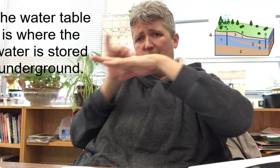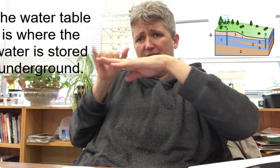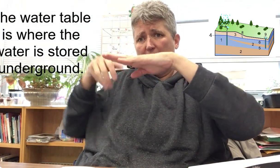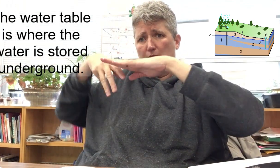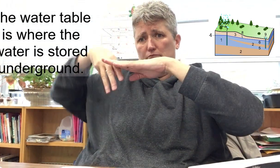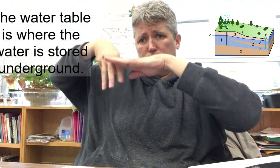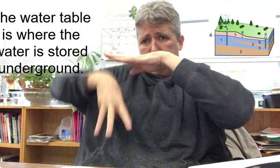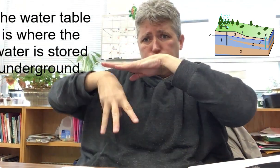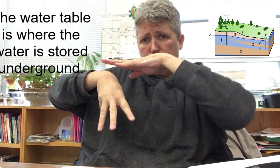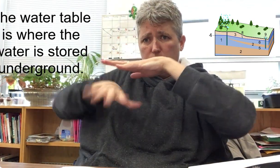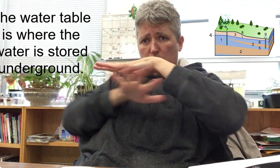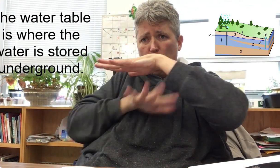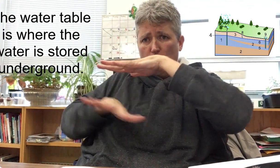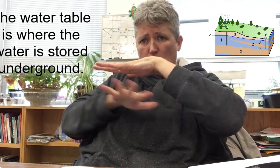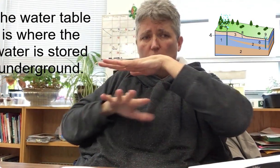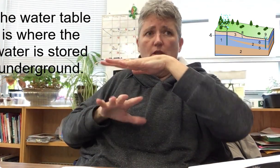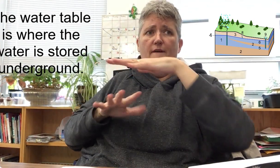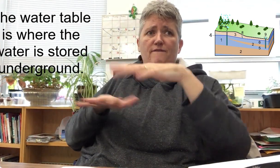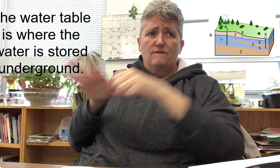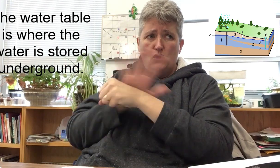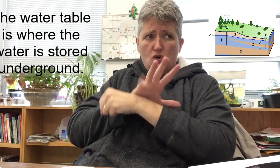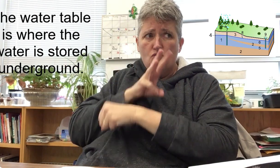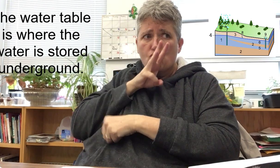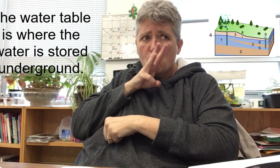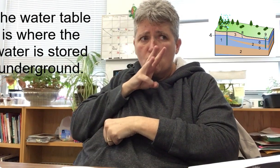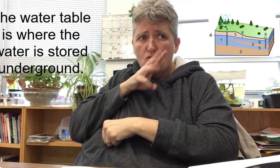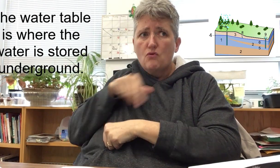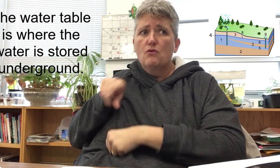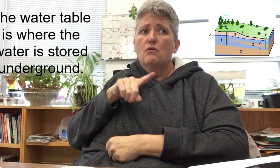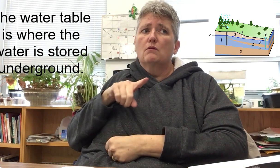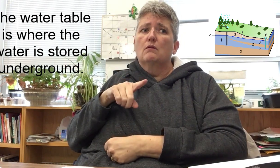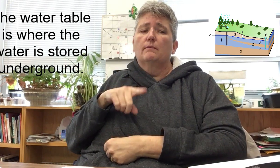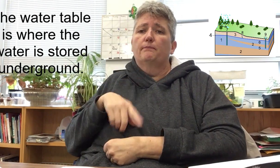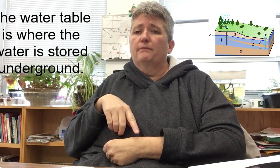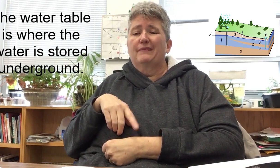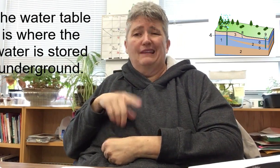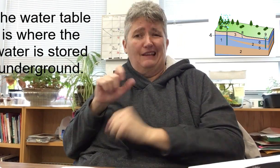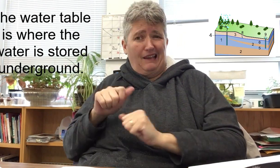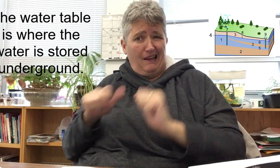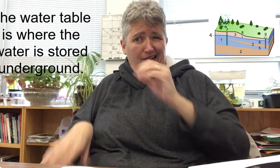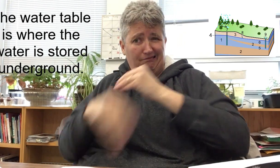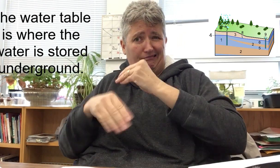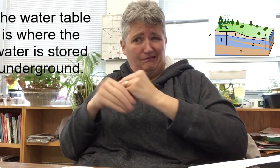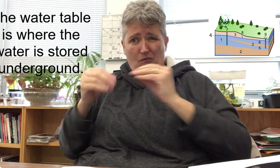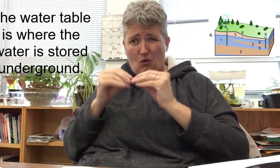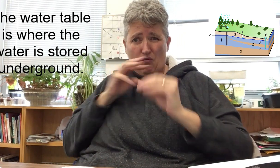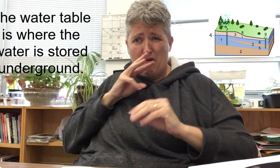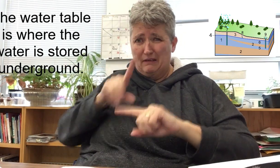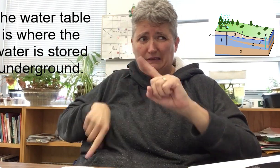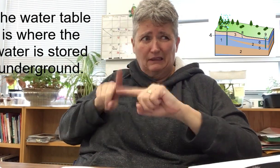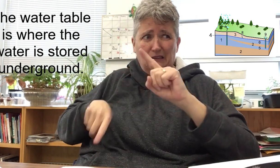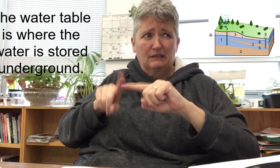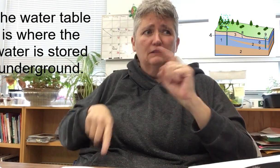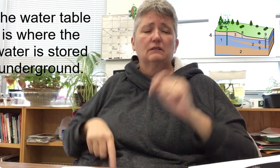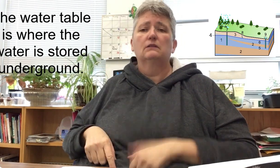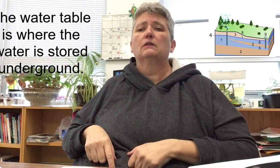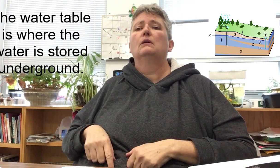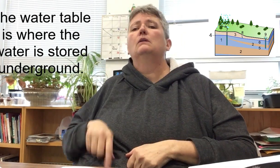water underground, of course. And you can't really add more water to that. So